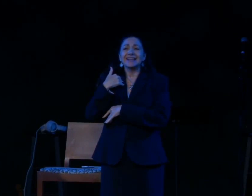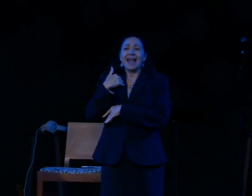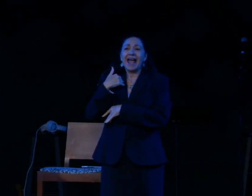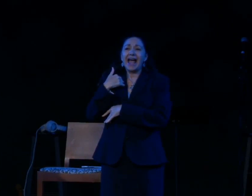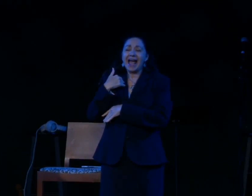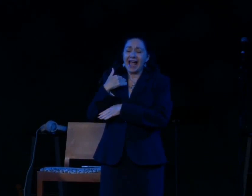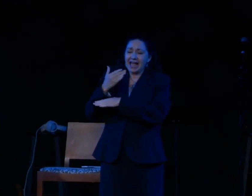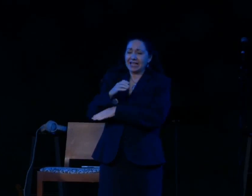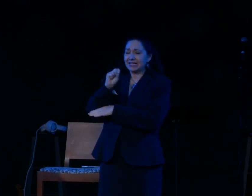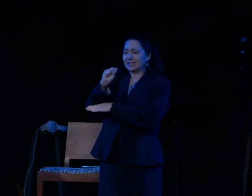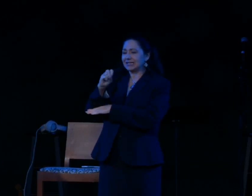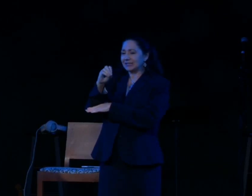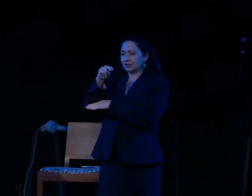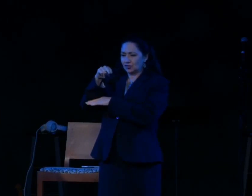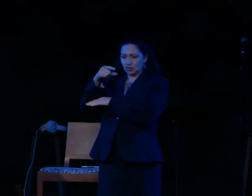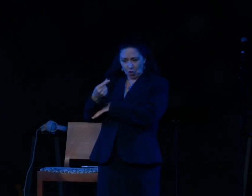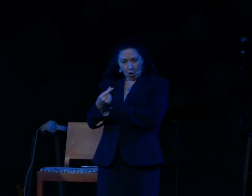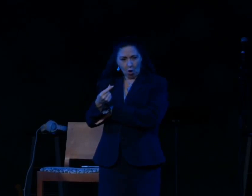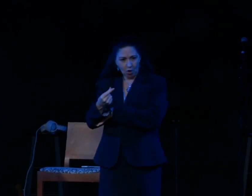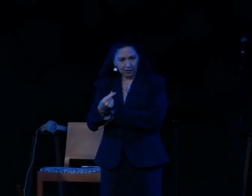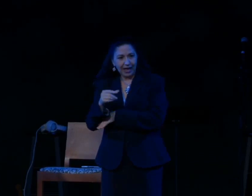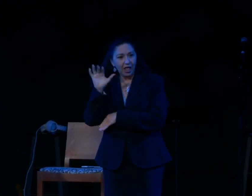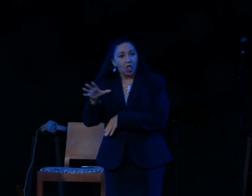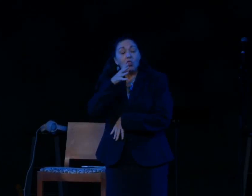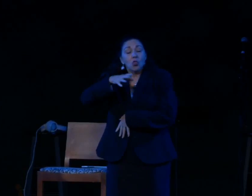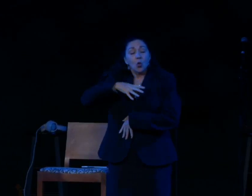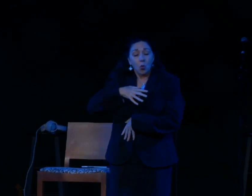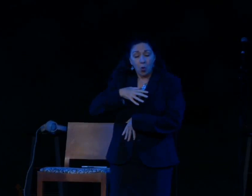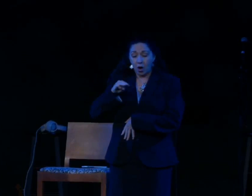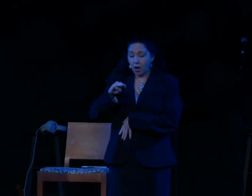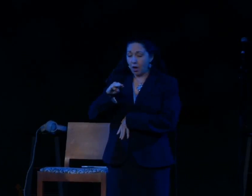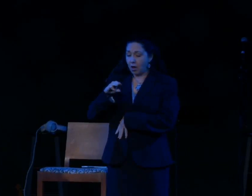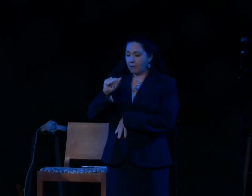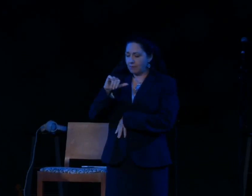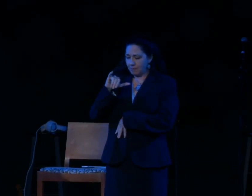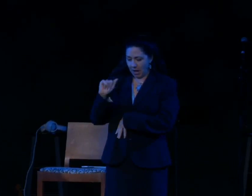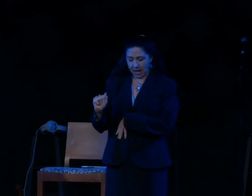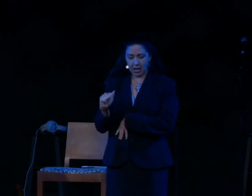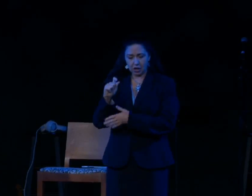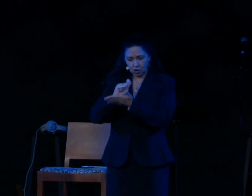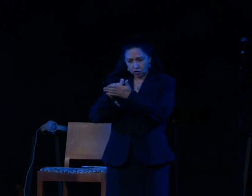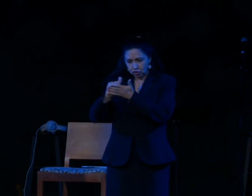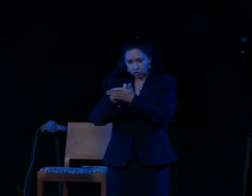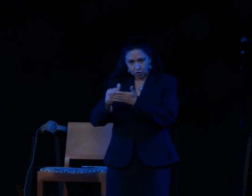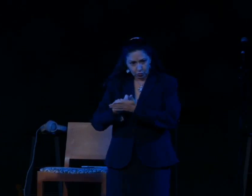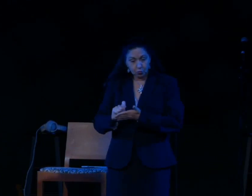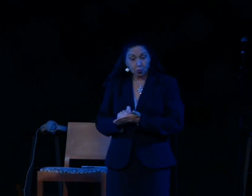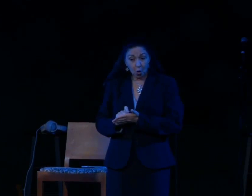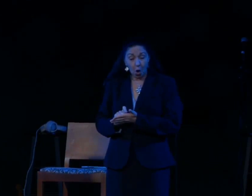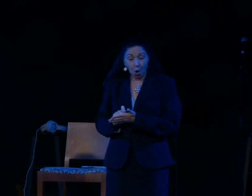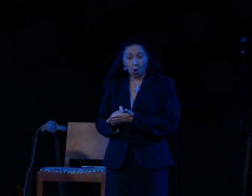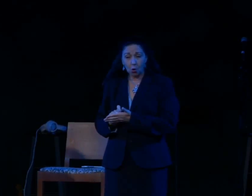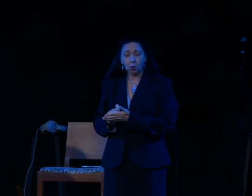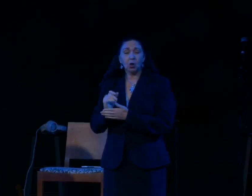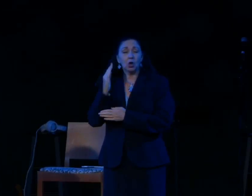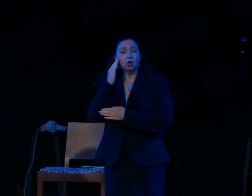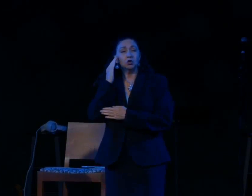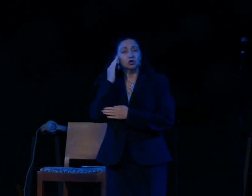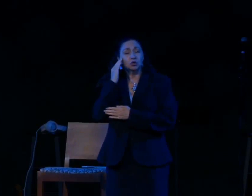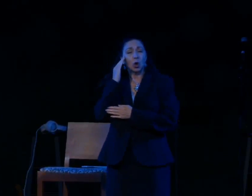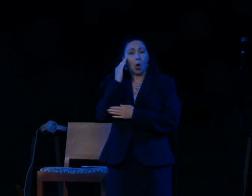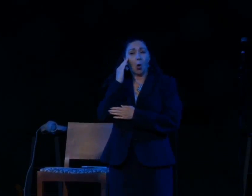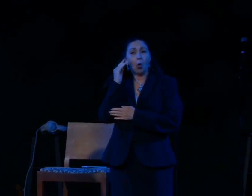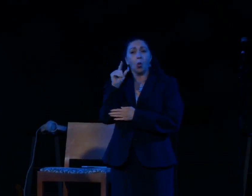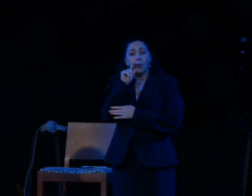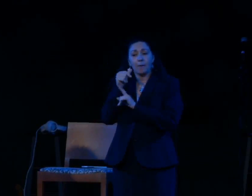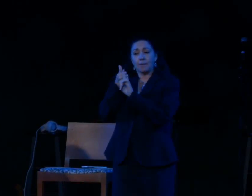wrote bravely and poetically and courageously about why she knew that her caged bird had sung. But what she is pointing